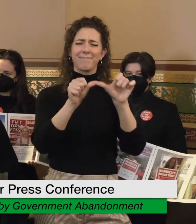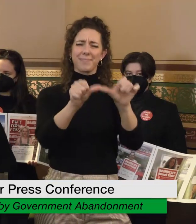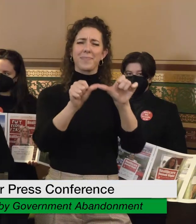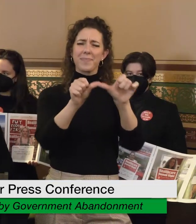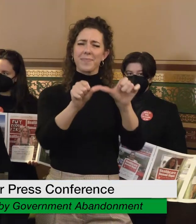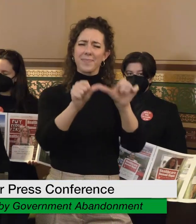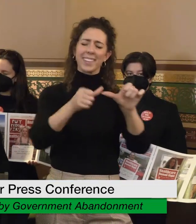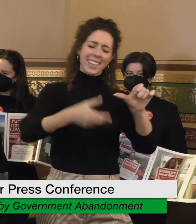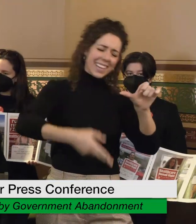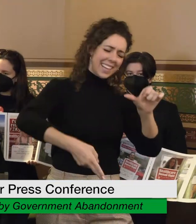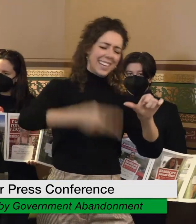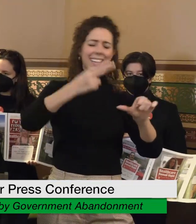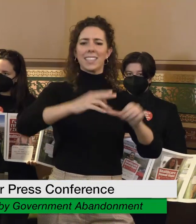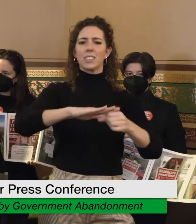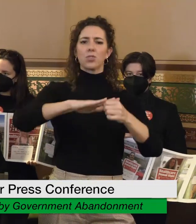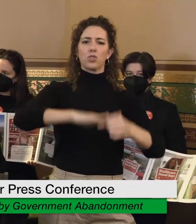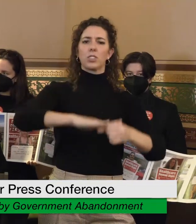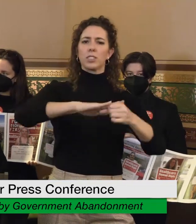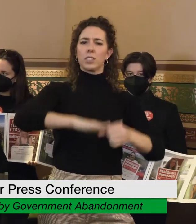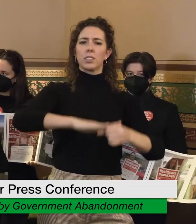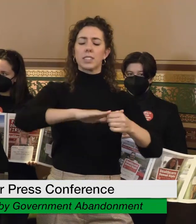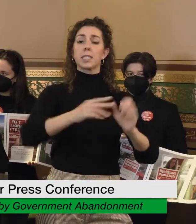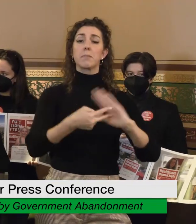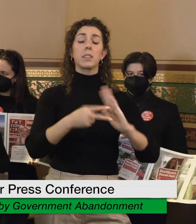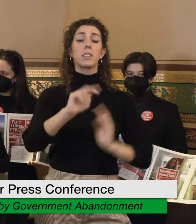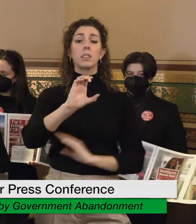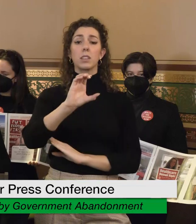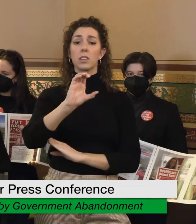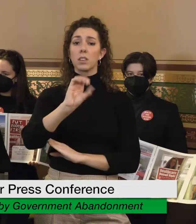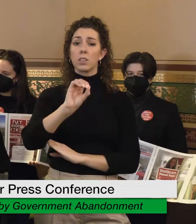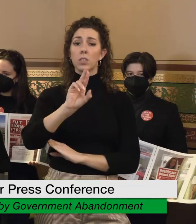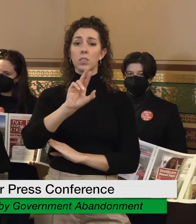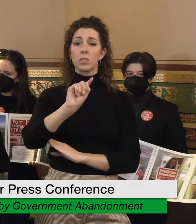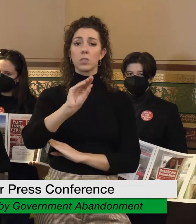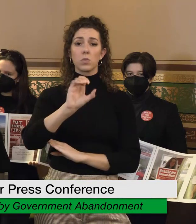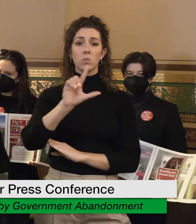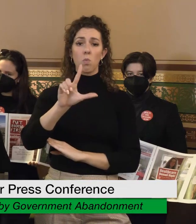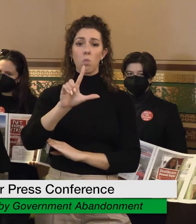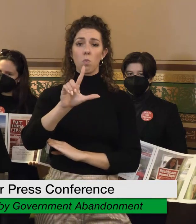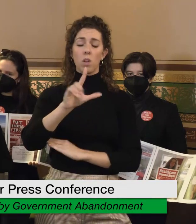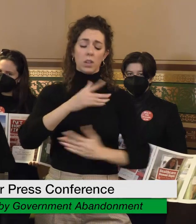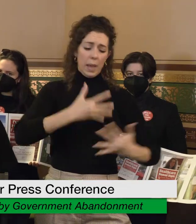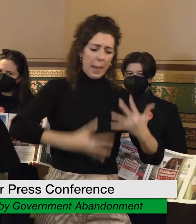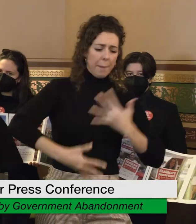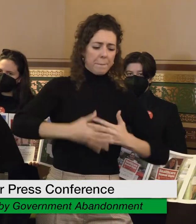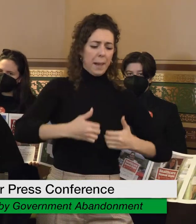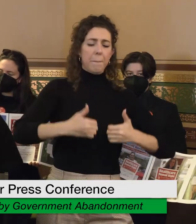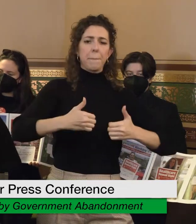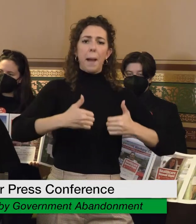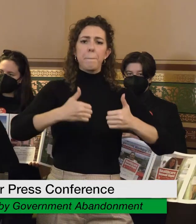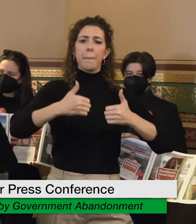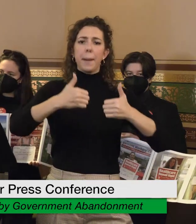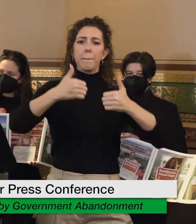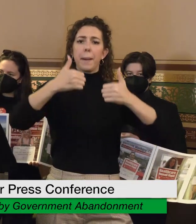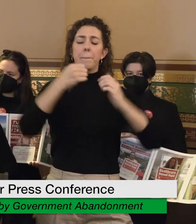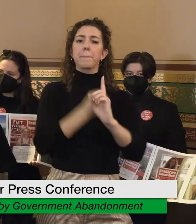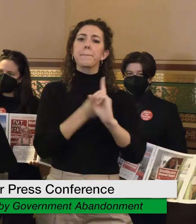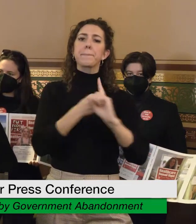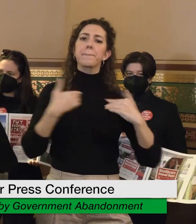The result is sustained high levels of cortisol that wreak havoc on the body, both mentally and